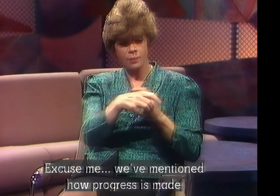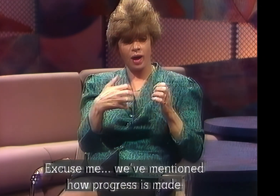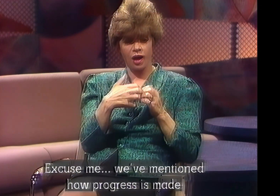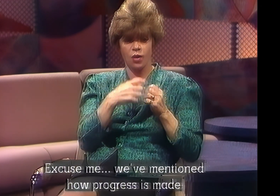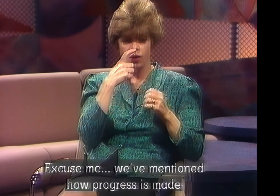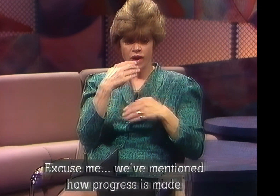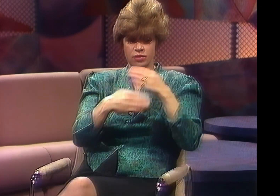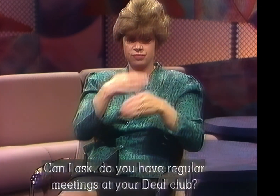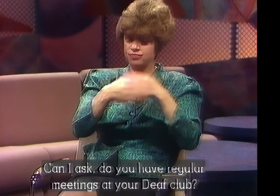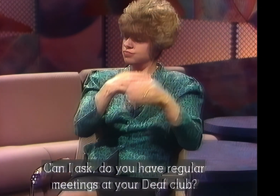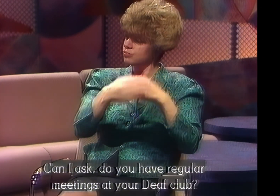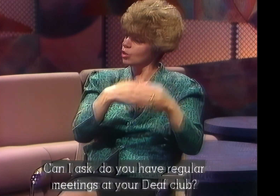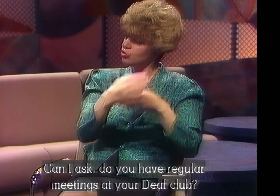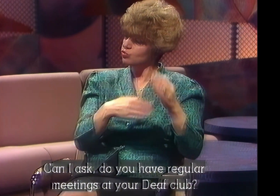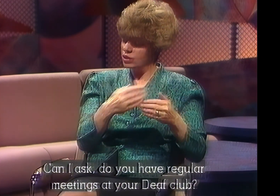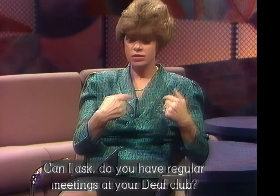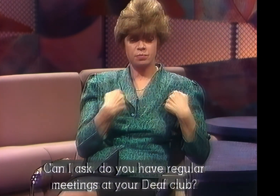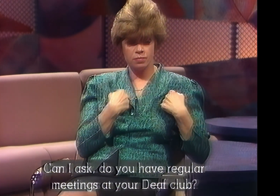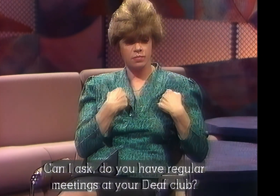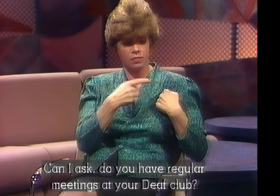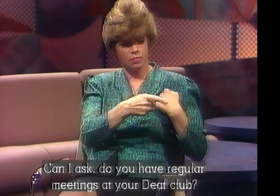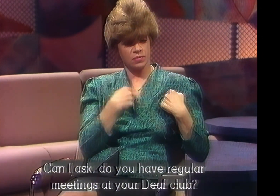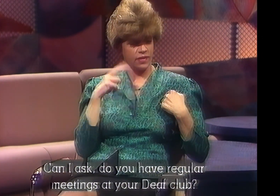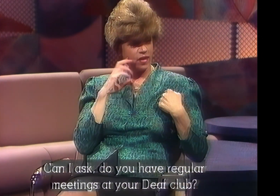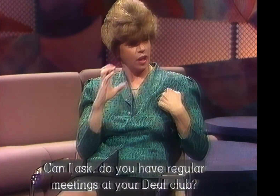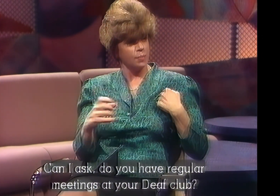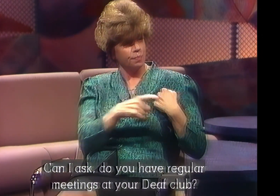is made. Can I ask, do you have regular meetings at your deaf club?